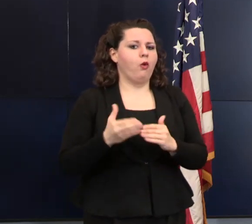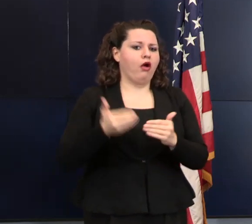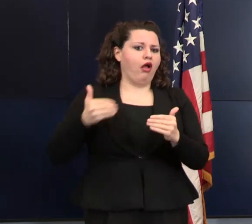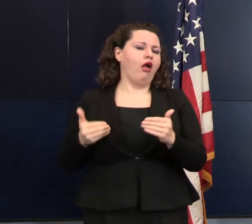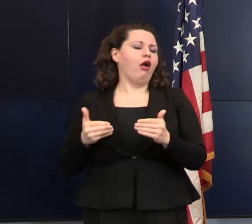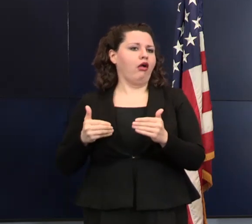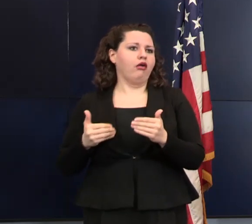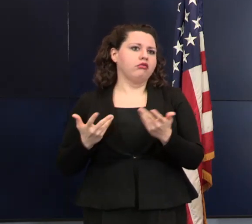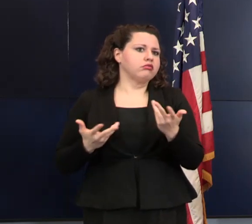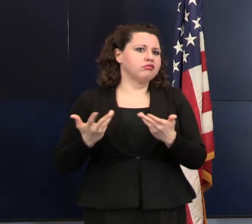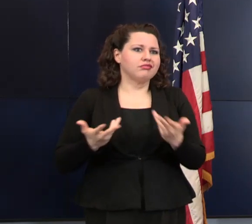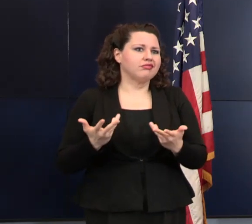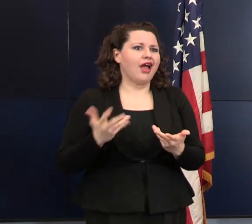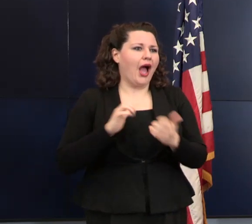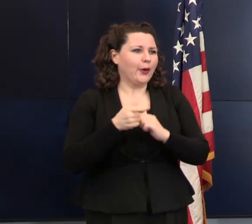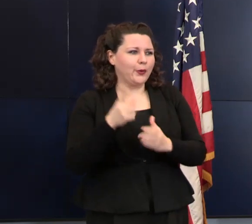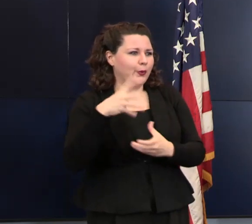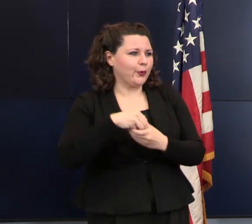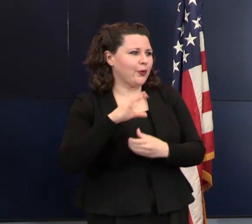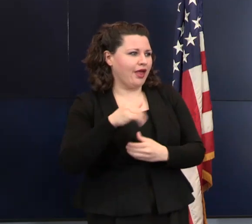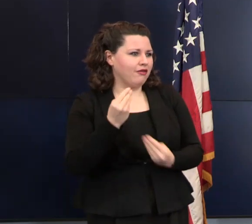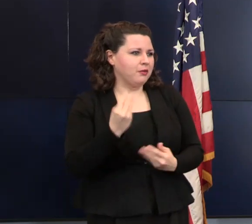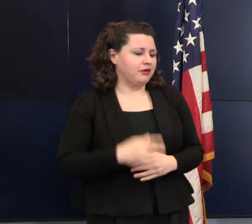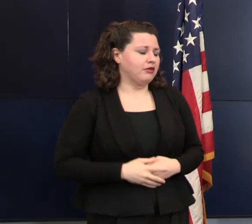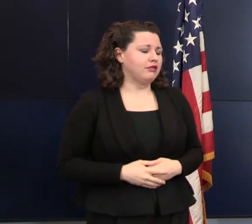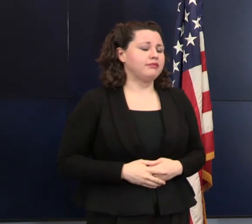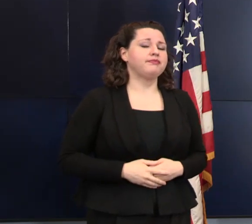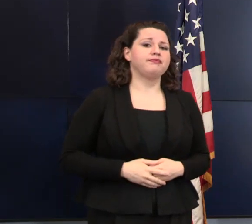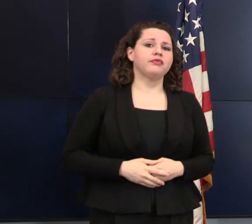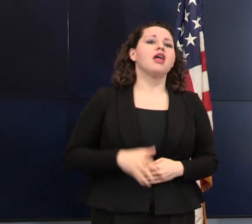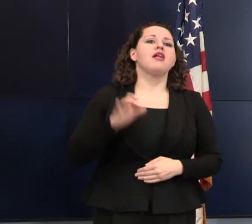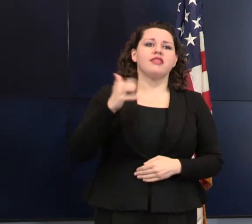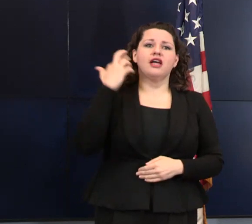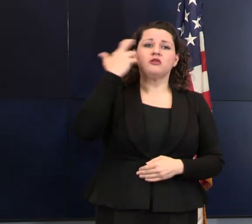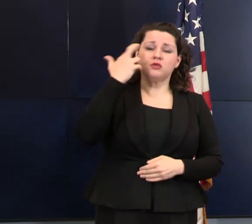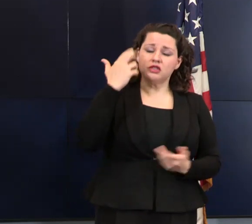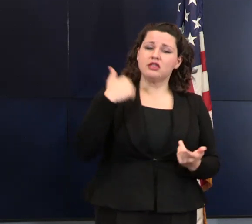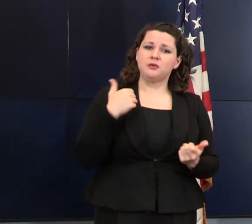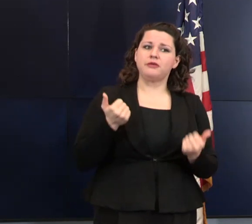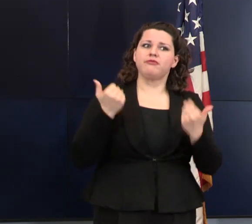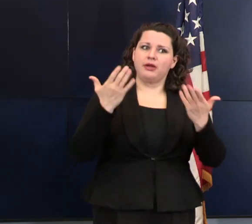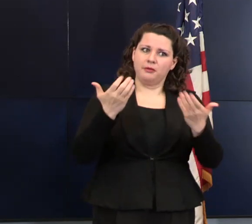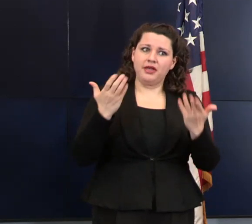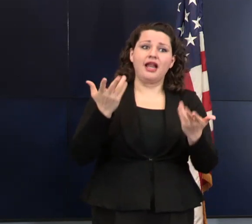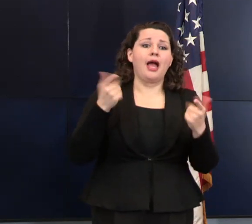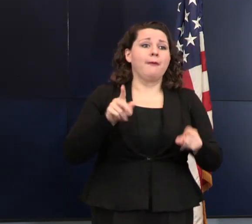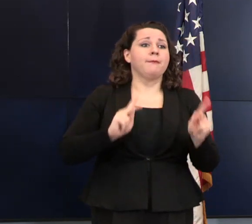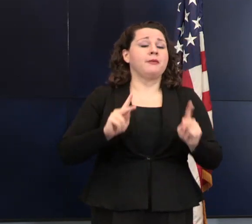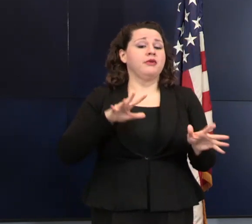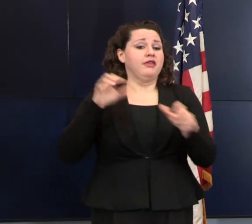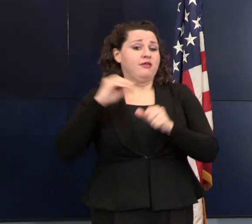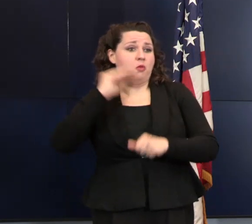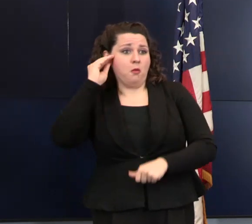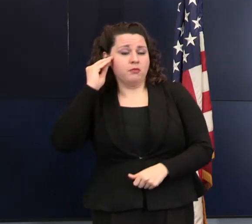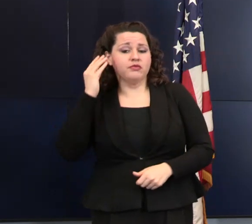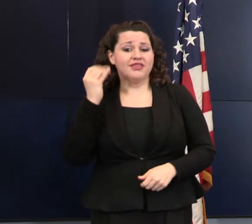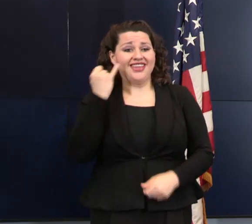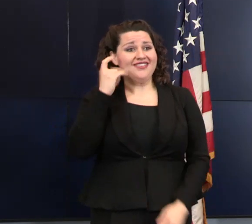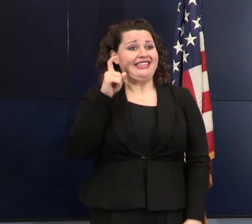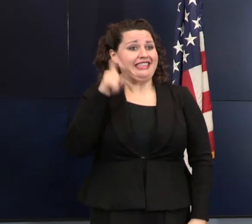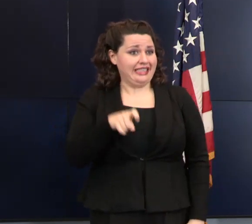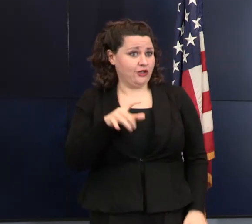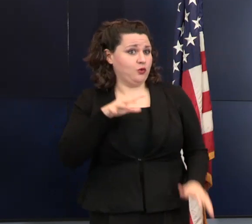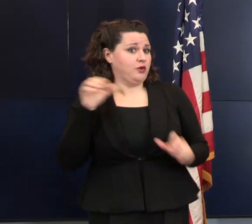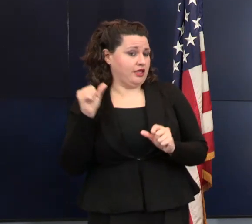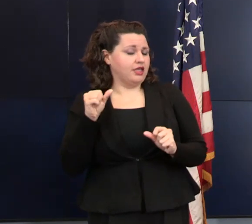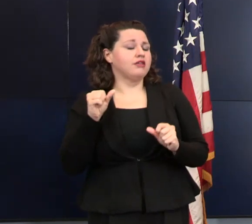for that? Well, I think that's why we continue to recommend that when people leave their homes, if they need to leave their